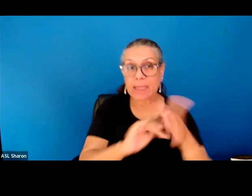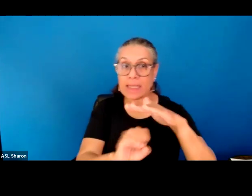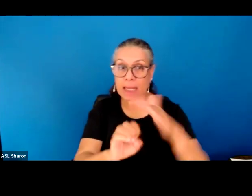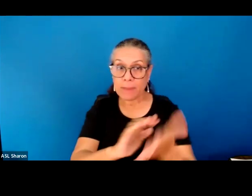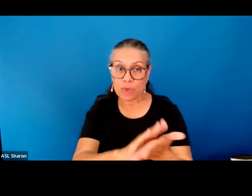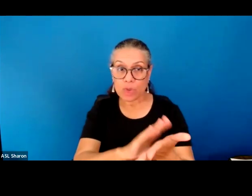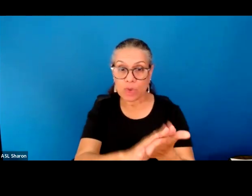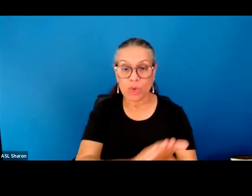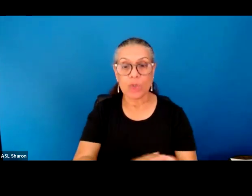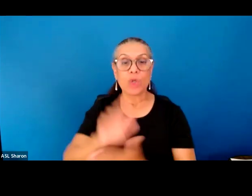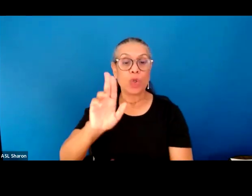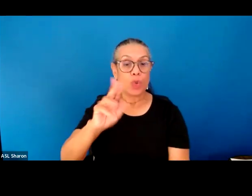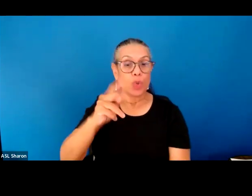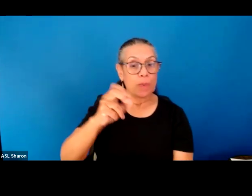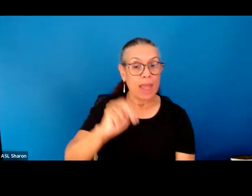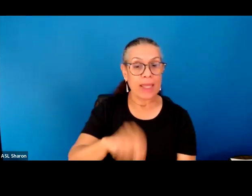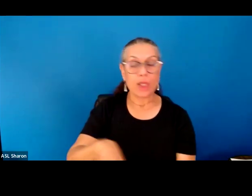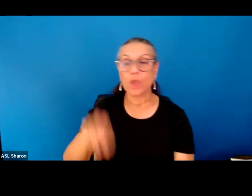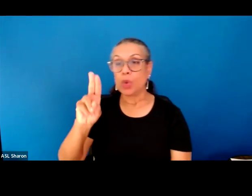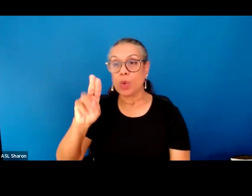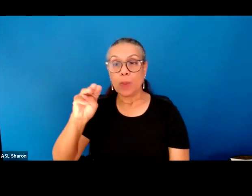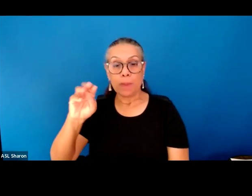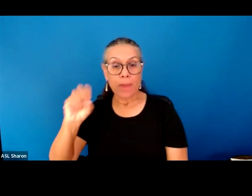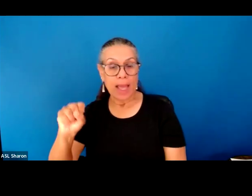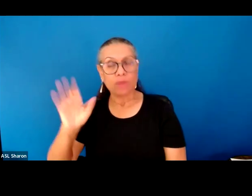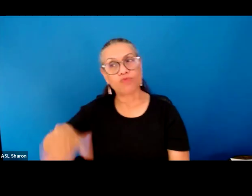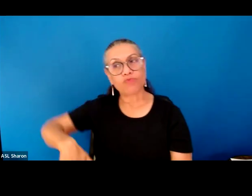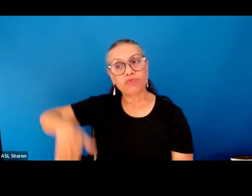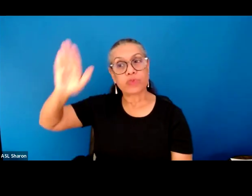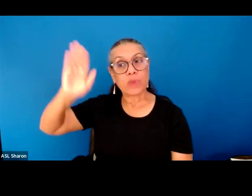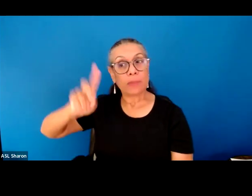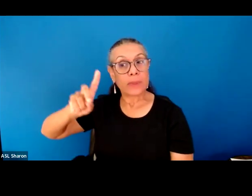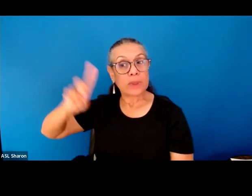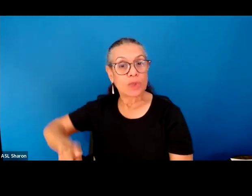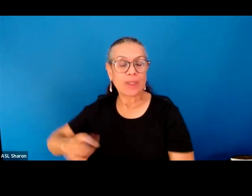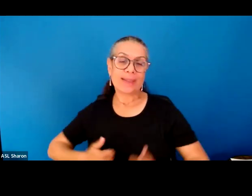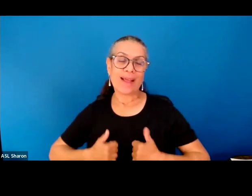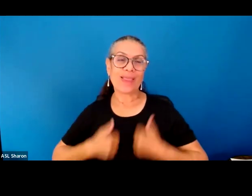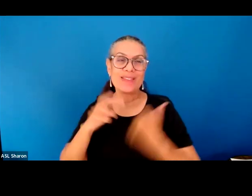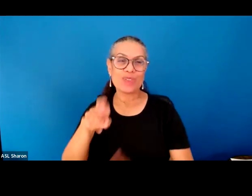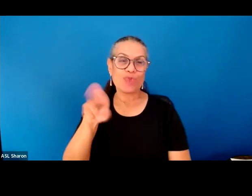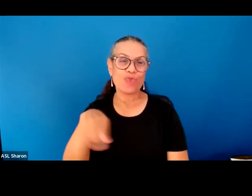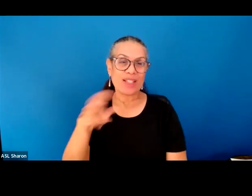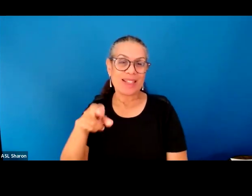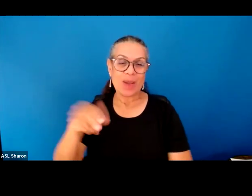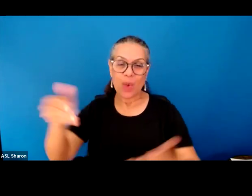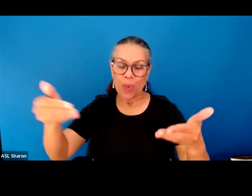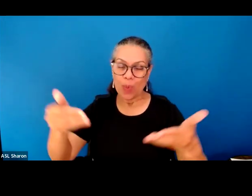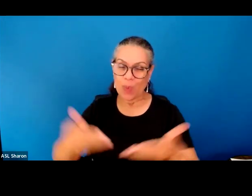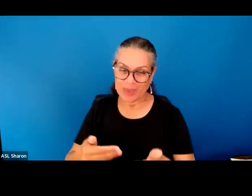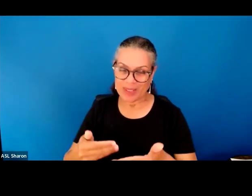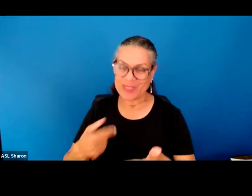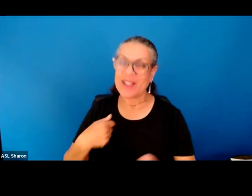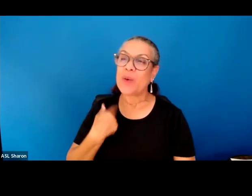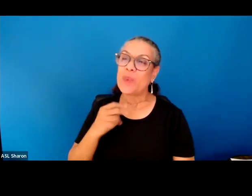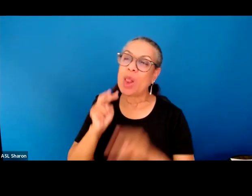UPenn, UMass, and Georgetown. Raised in Dorchester, she now resides in Roslindale. Welcome, Ms. Scarrett. We look